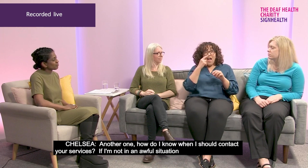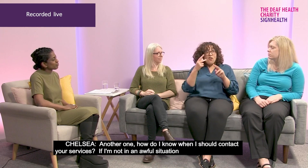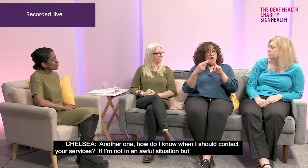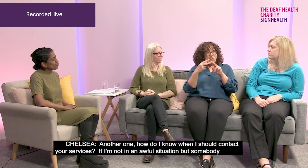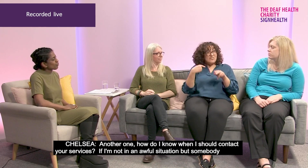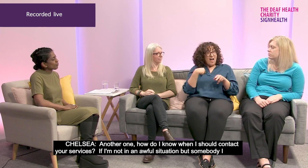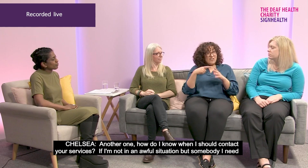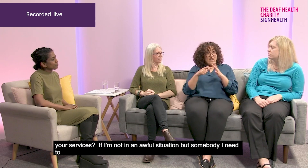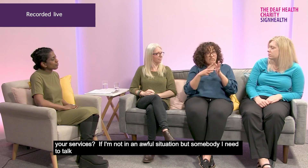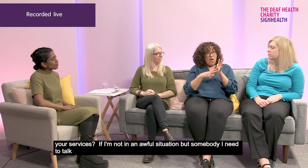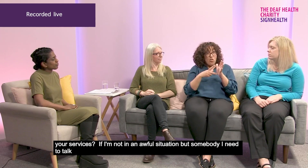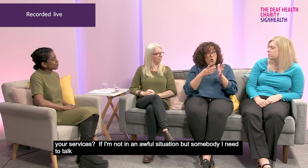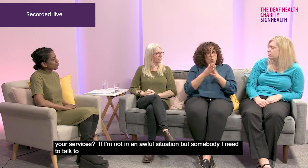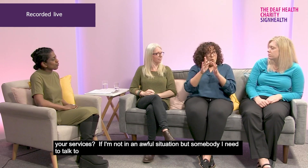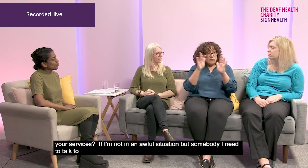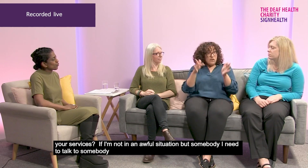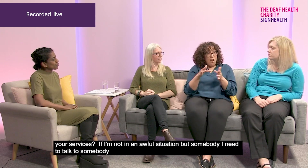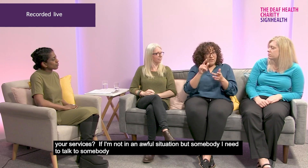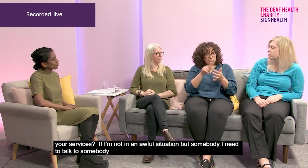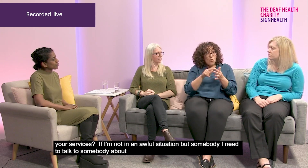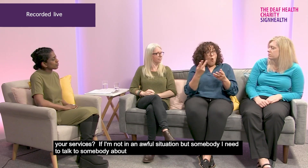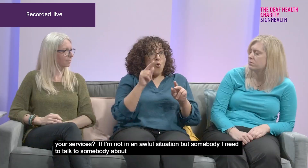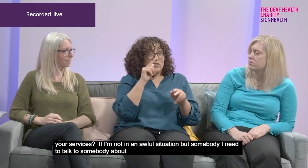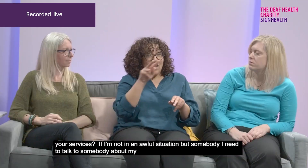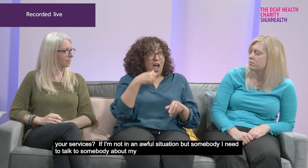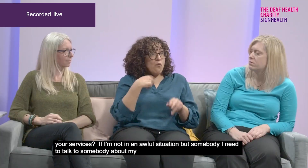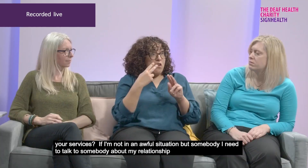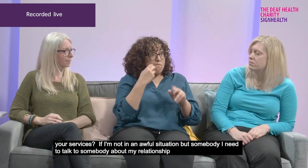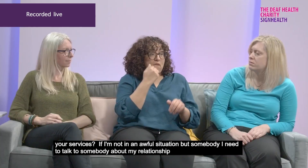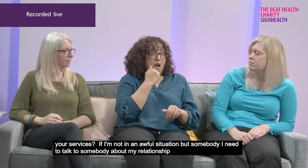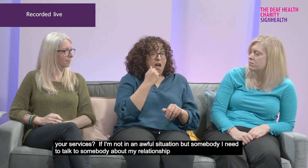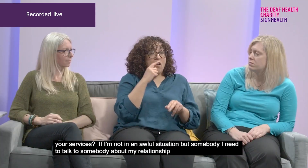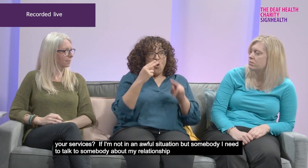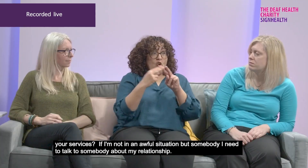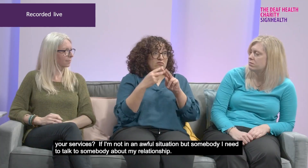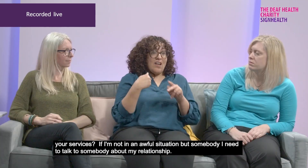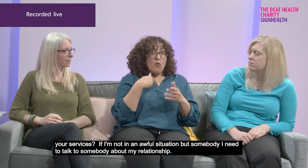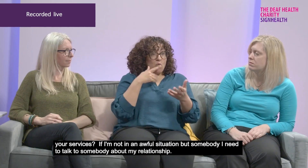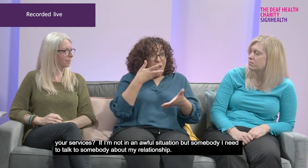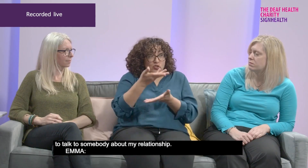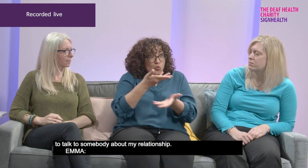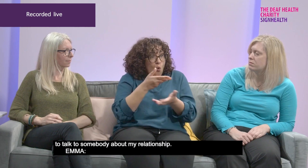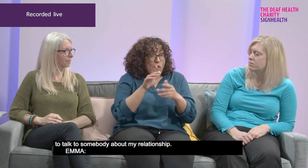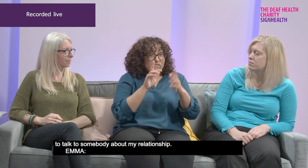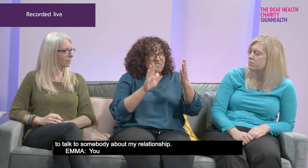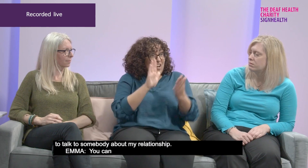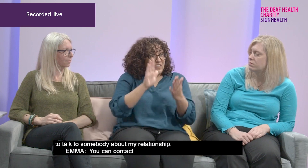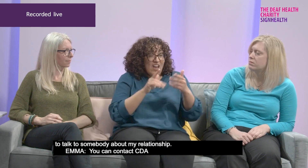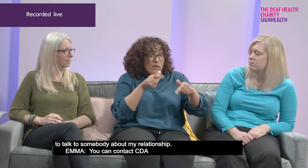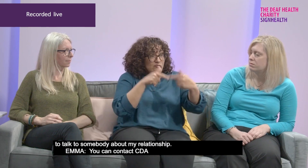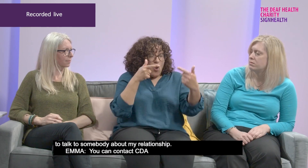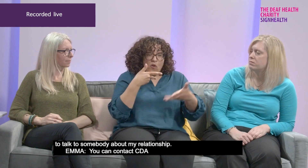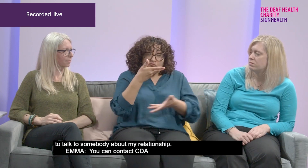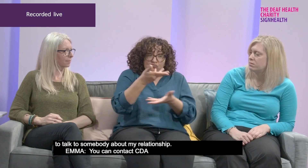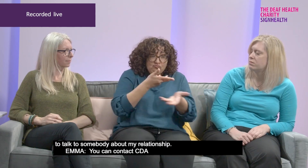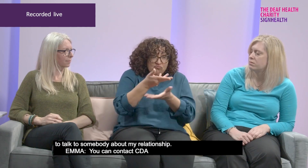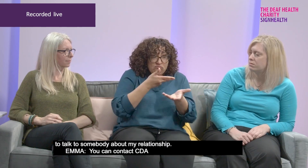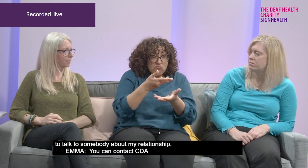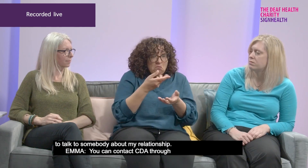situation, but sometimes I need to talk to someone about my relationship. Yes, so you can contact CDA through our